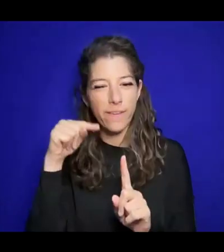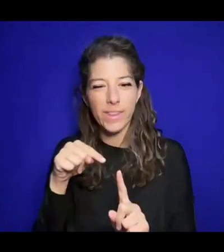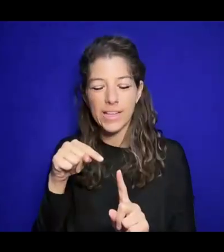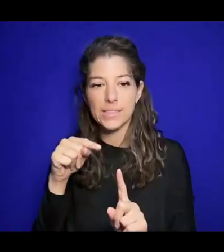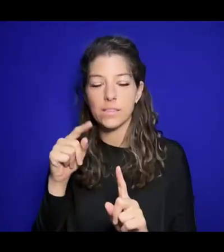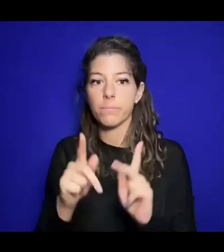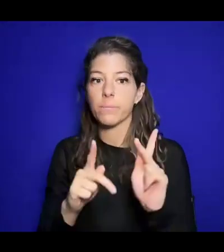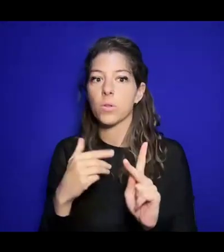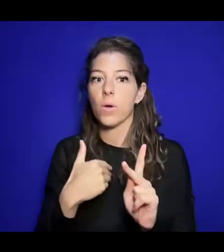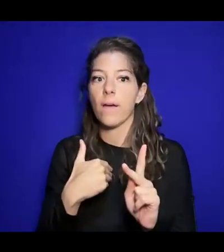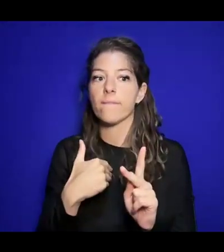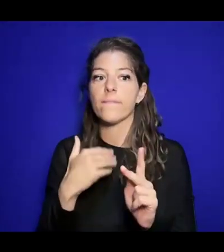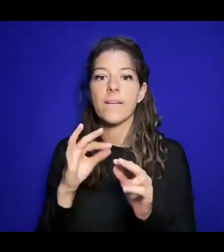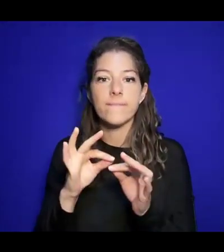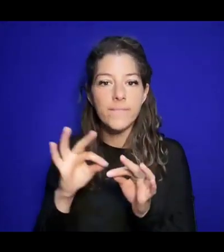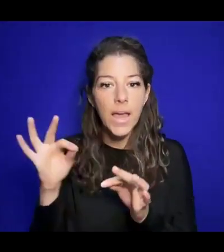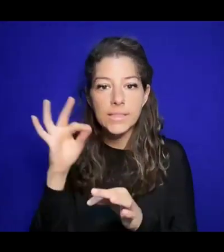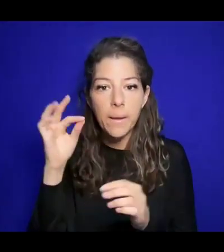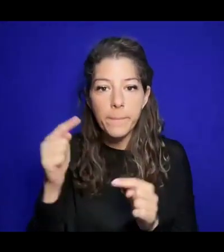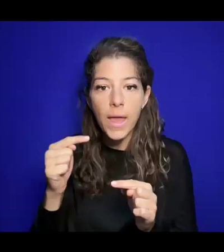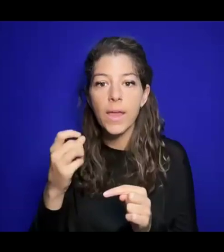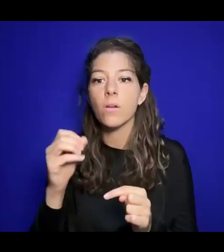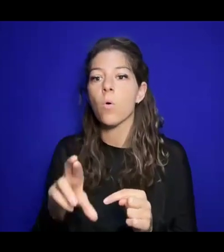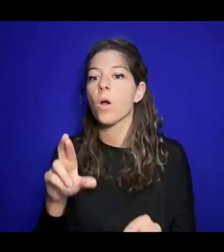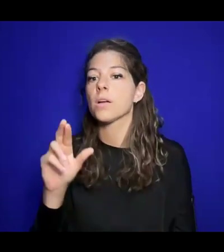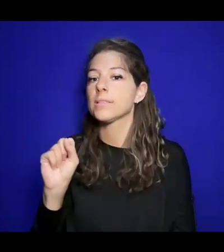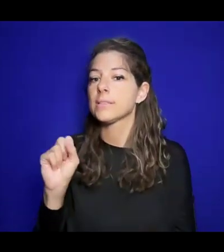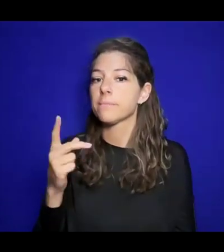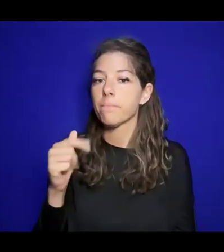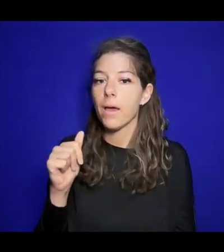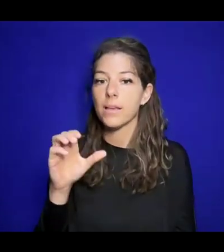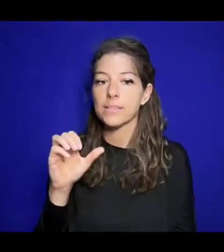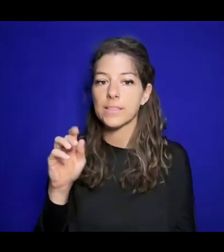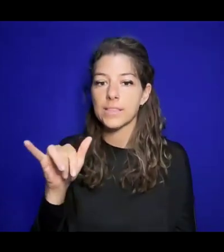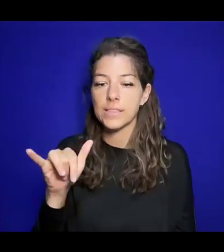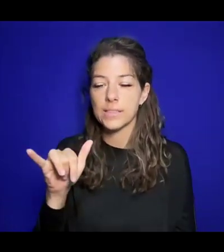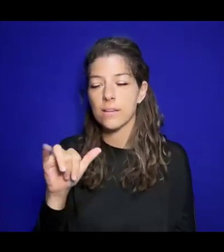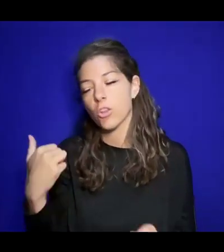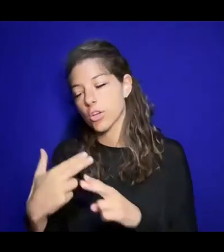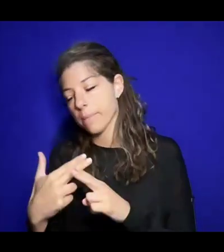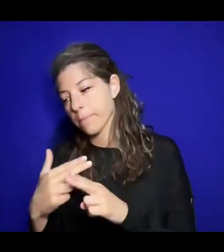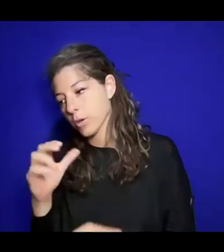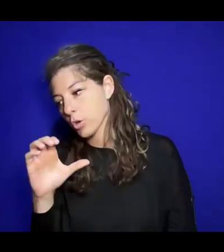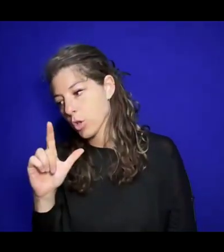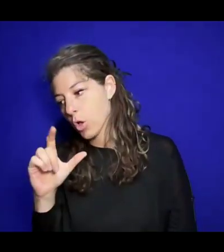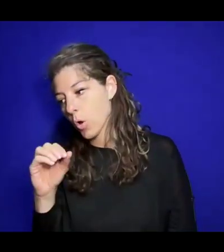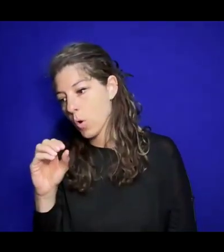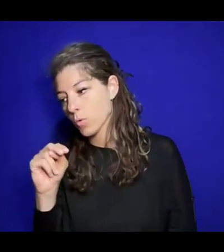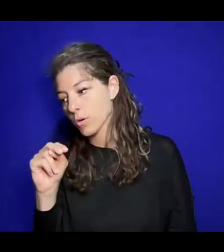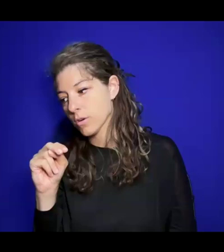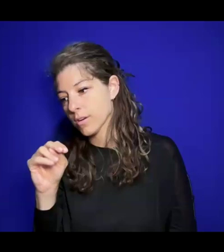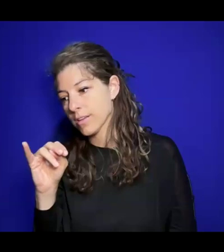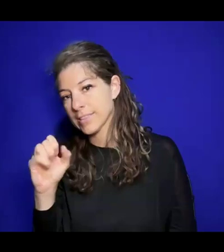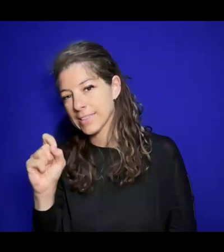who are having phantom pains or having spasticity, which we now call clonus, but most everybody still calls it